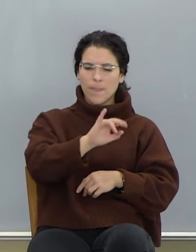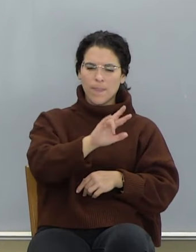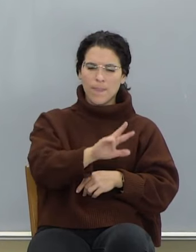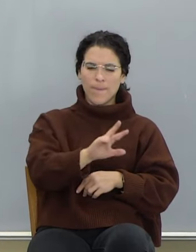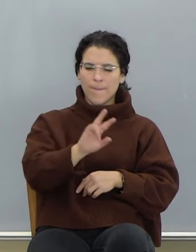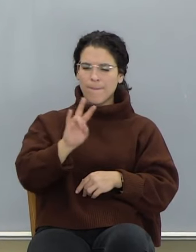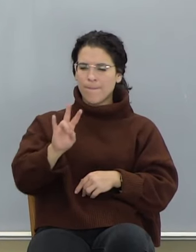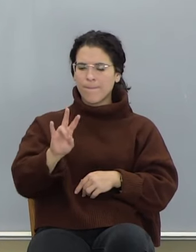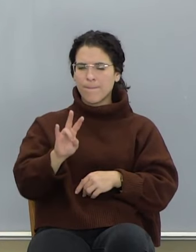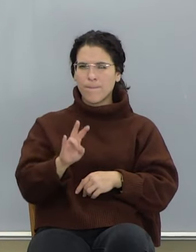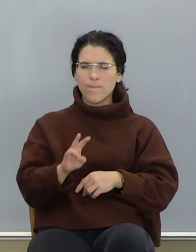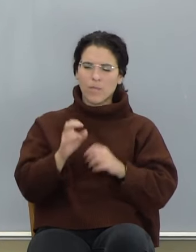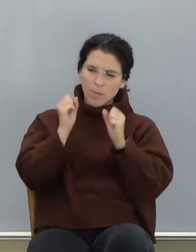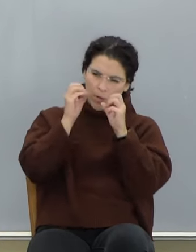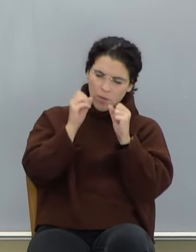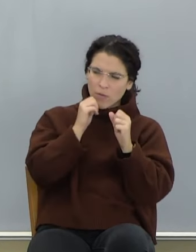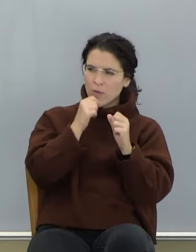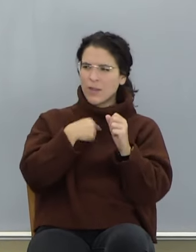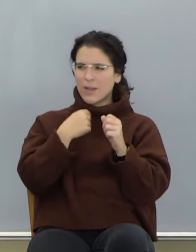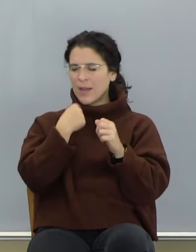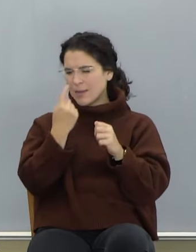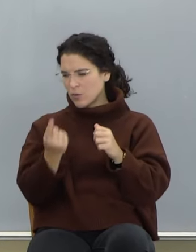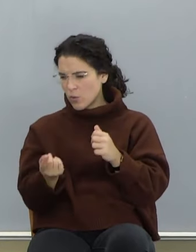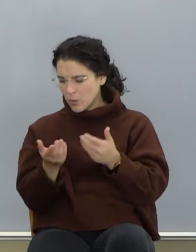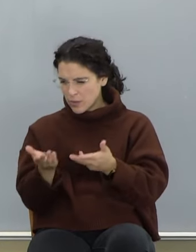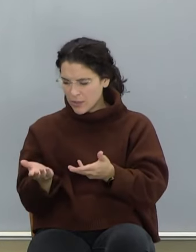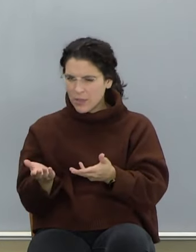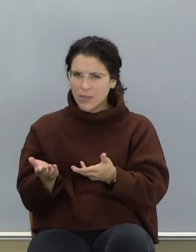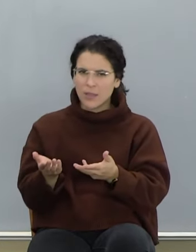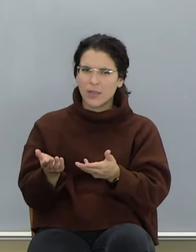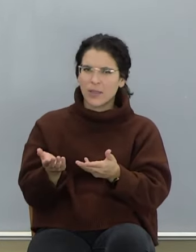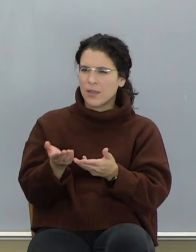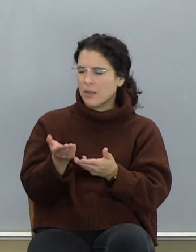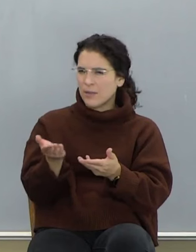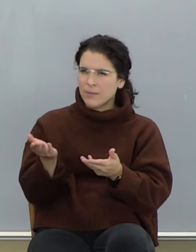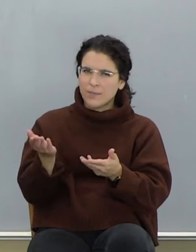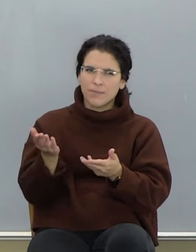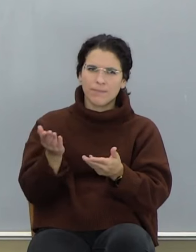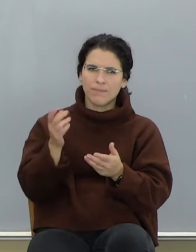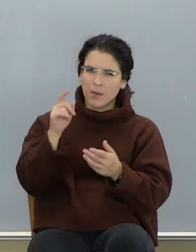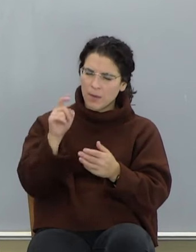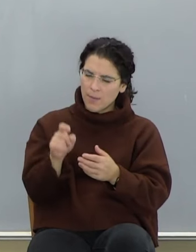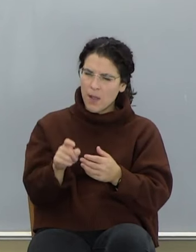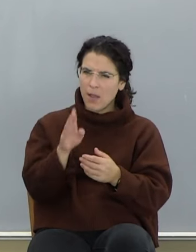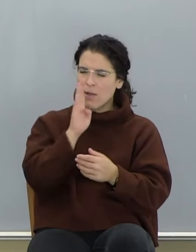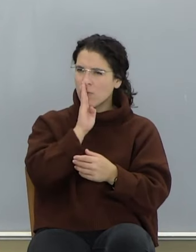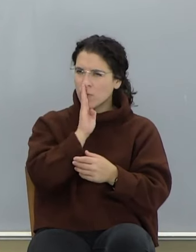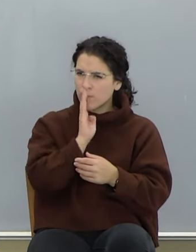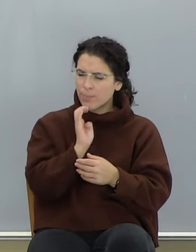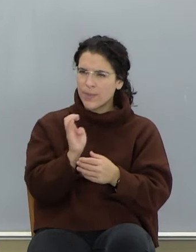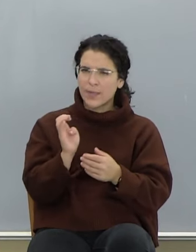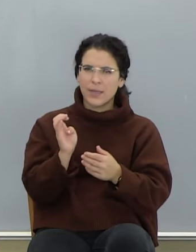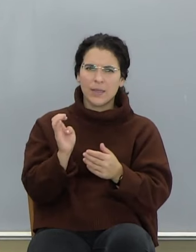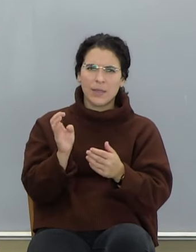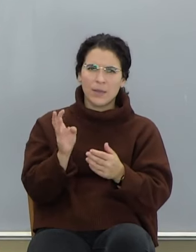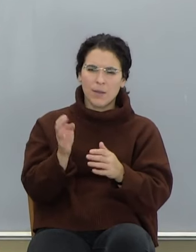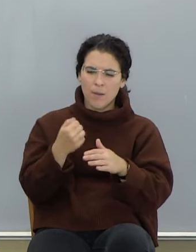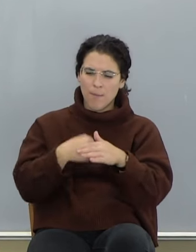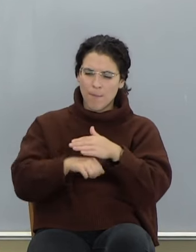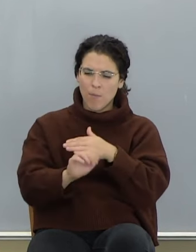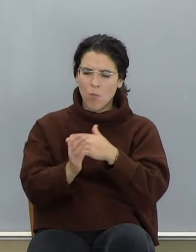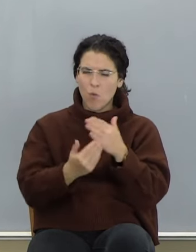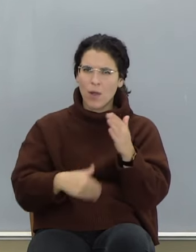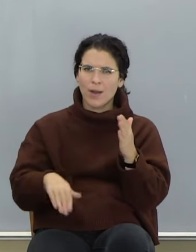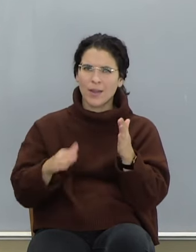marvel not that I said unto thee, ye must be, what?